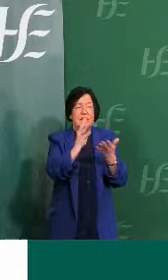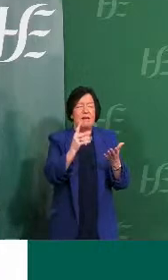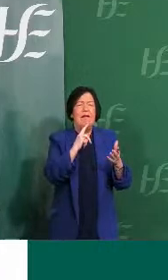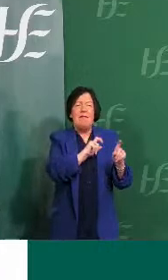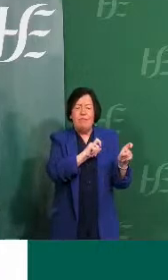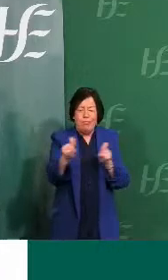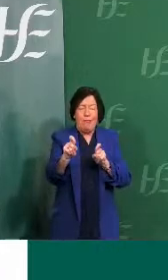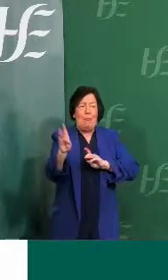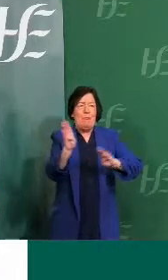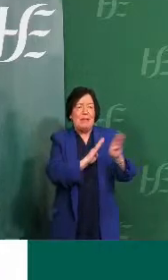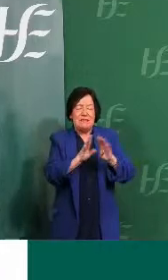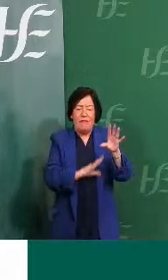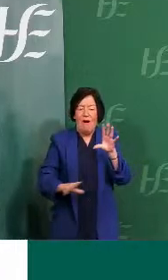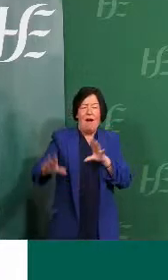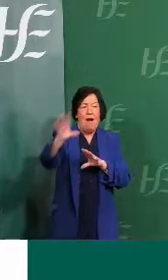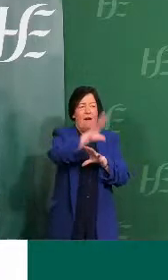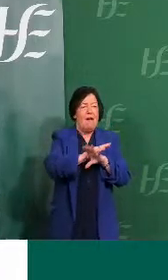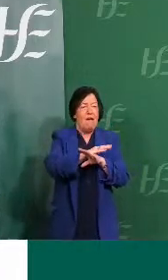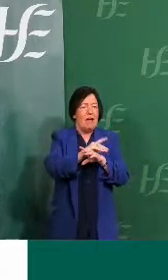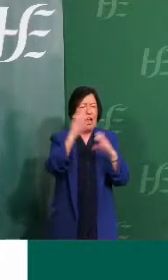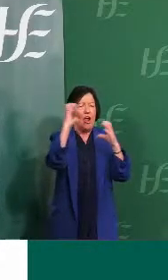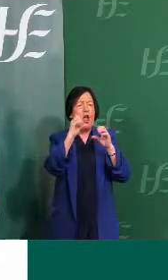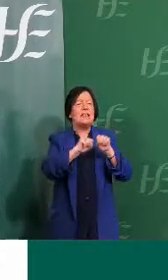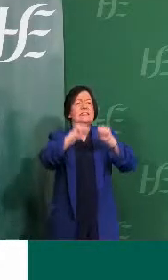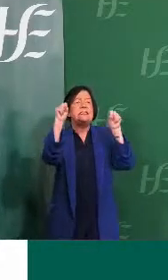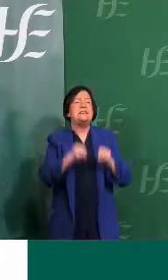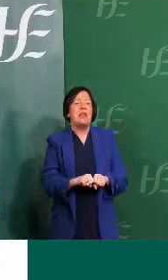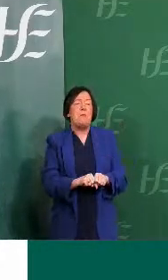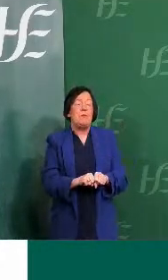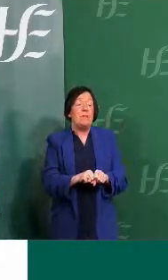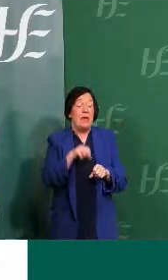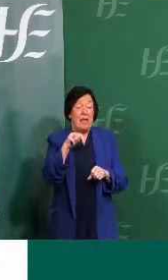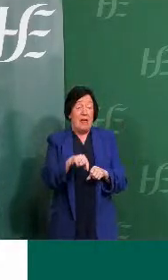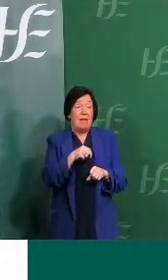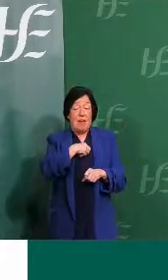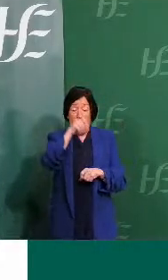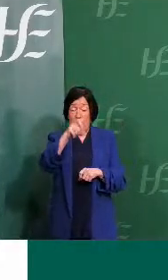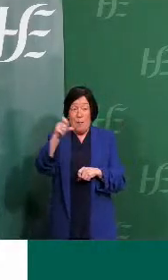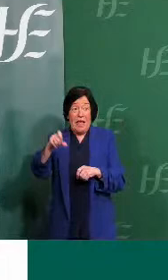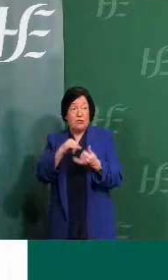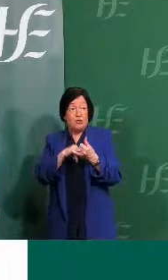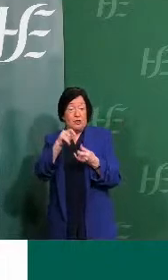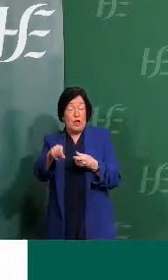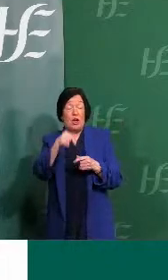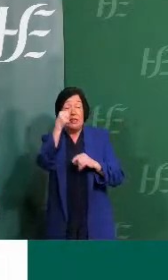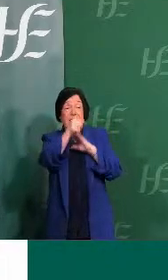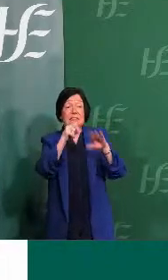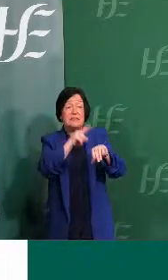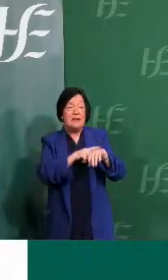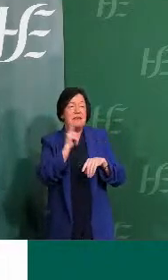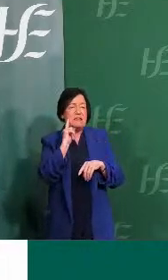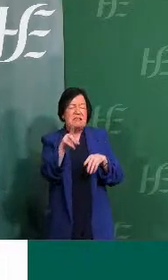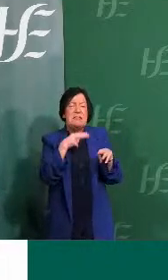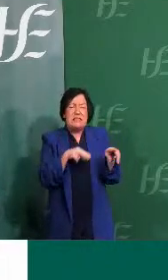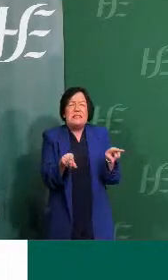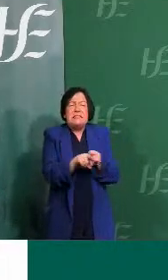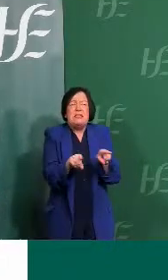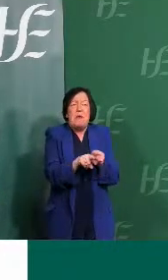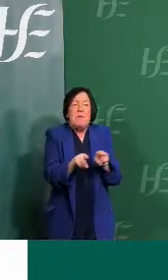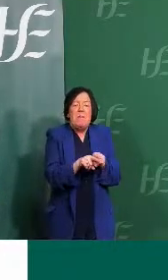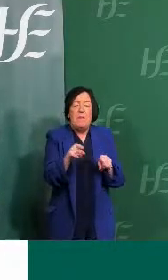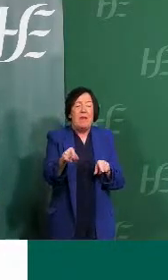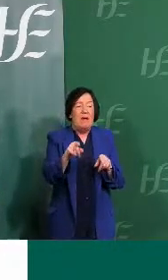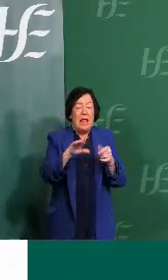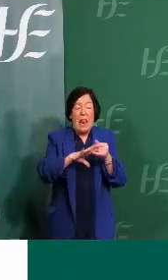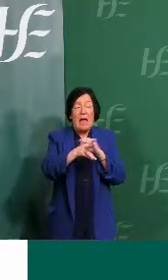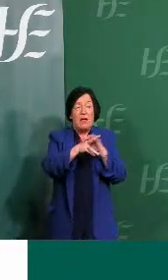busy across our whole unscheduled care system. In terms of our patient experience time, we can see that that's pretty similar. So in terms of last